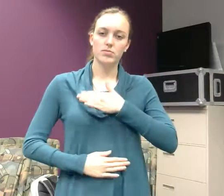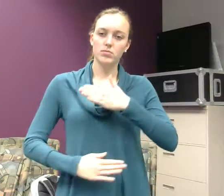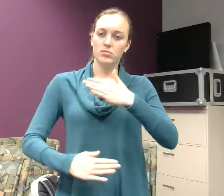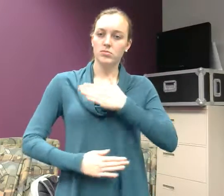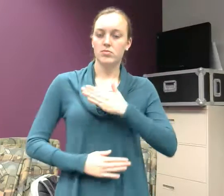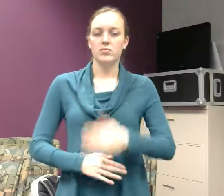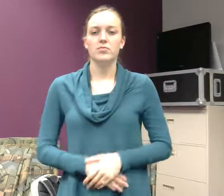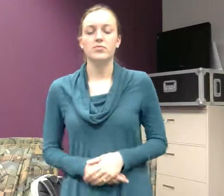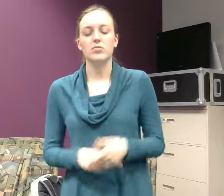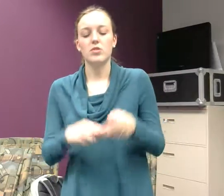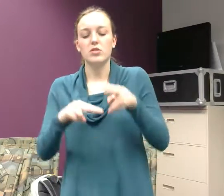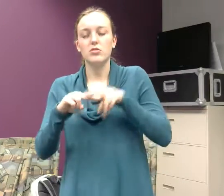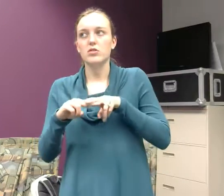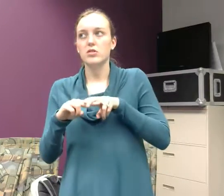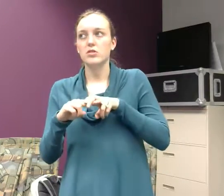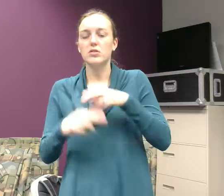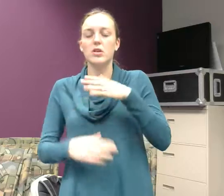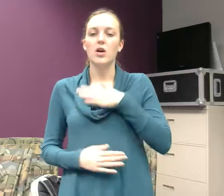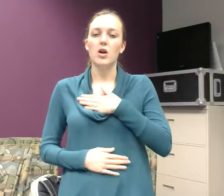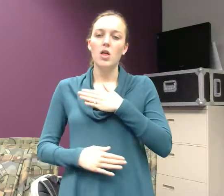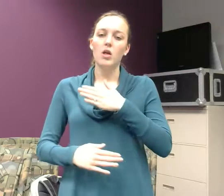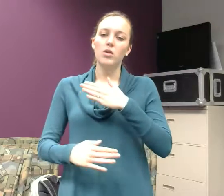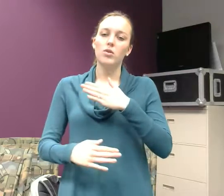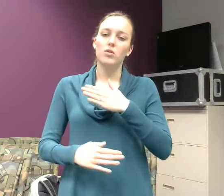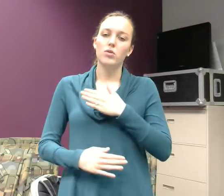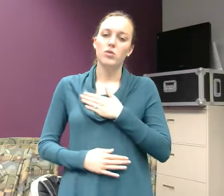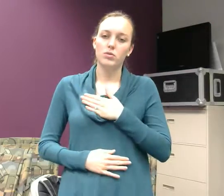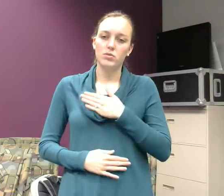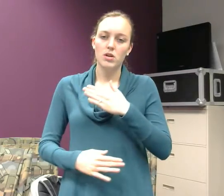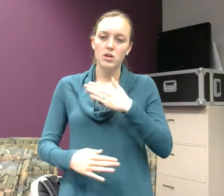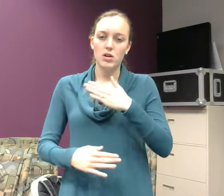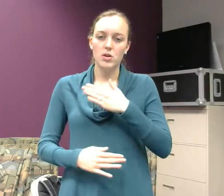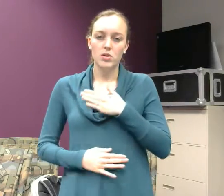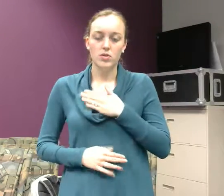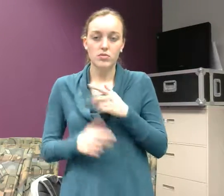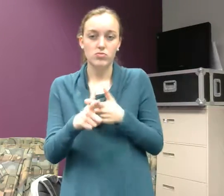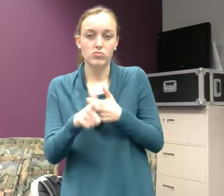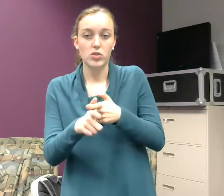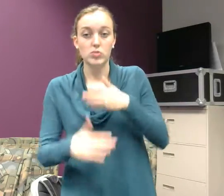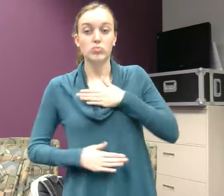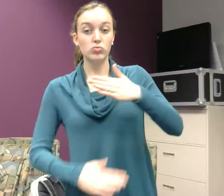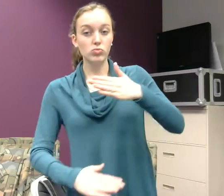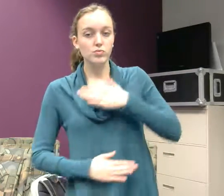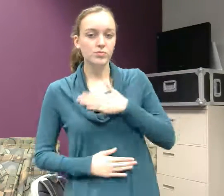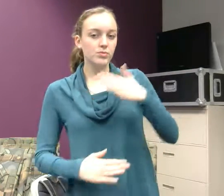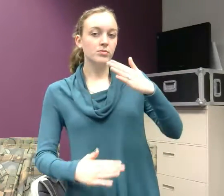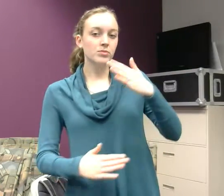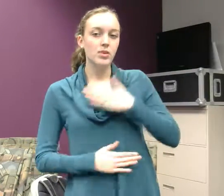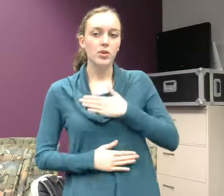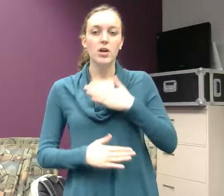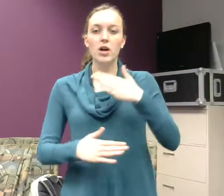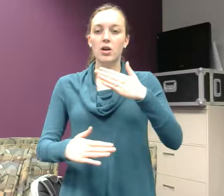resting, you breathe less. When you're running, you breathe more. And the reason for that is your muscles need